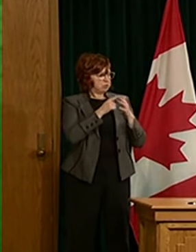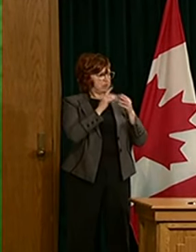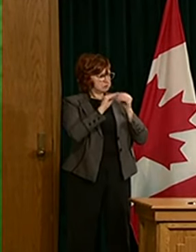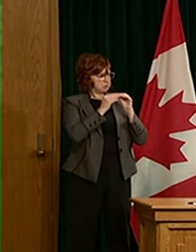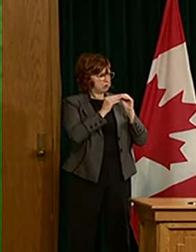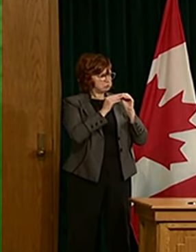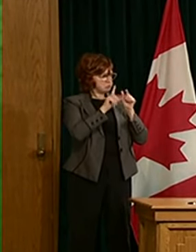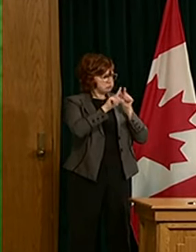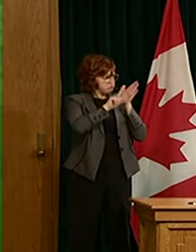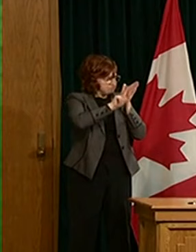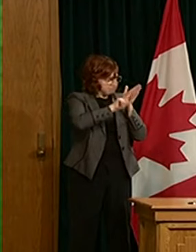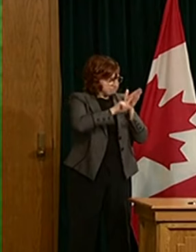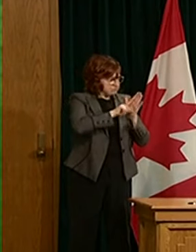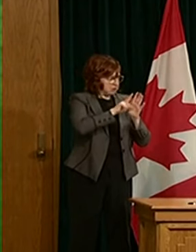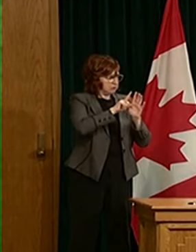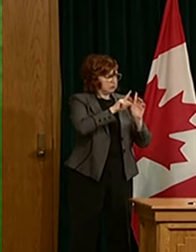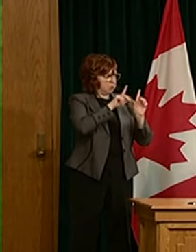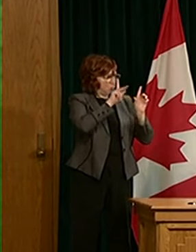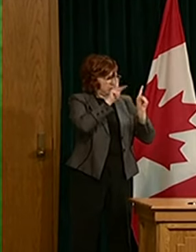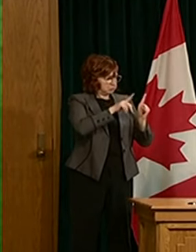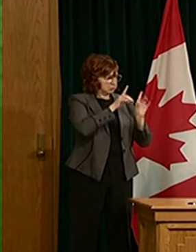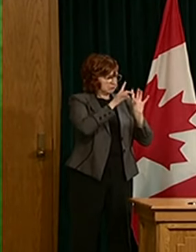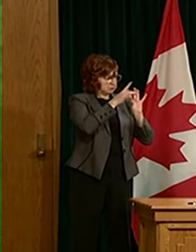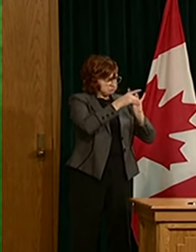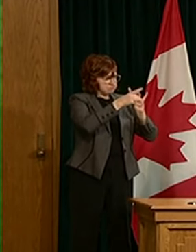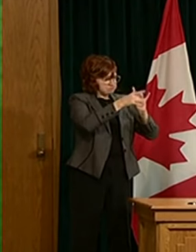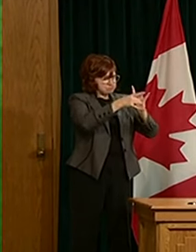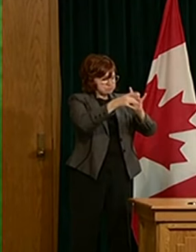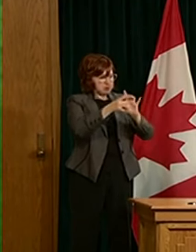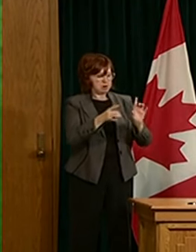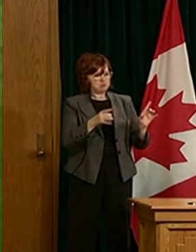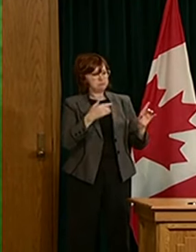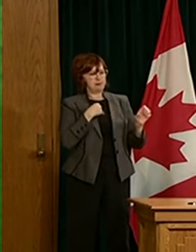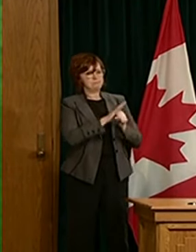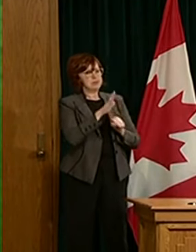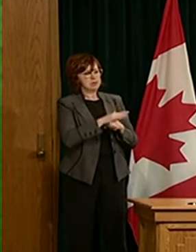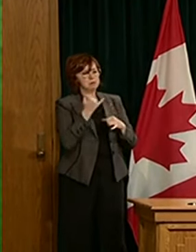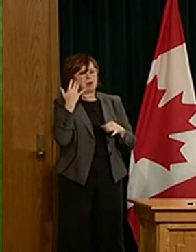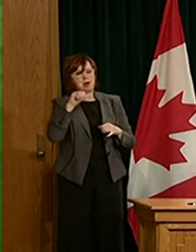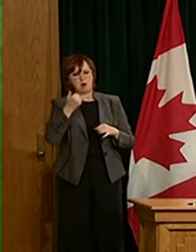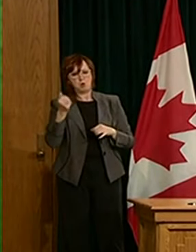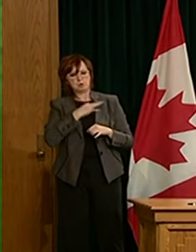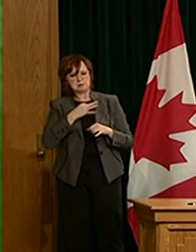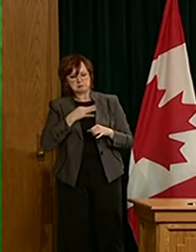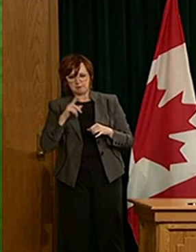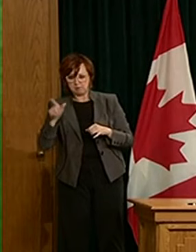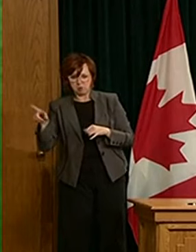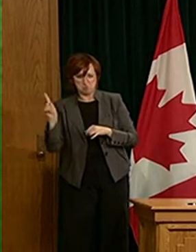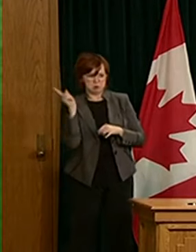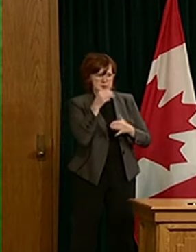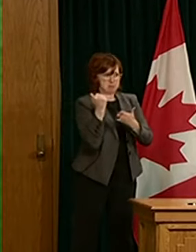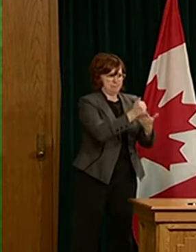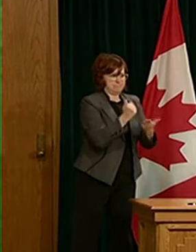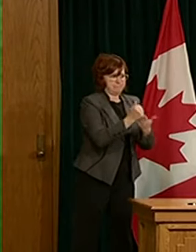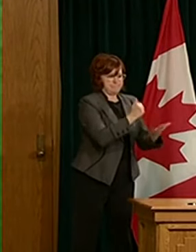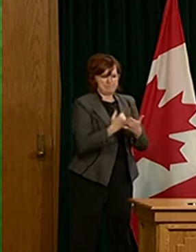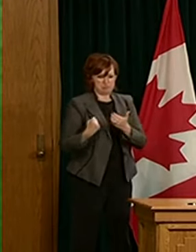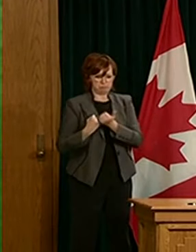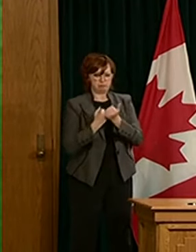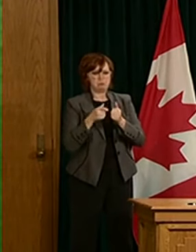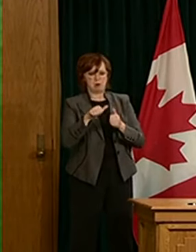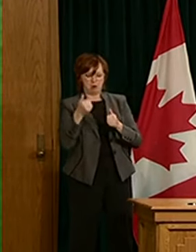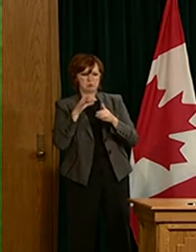capacity. We have redeployed staff from elsewhere in the system to assist with that work. What we are planning for going